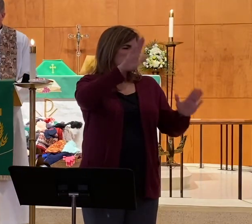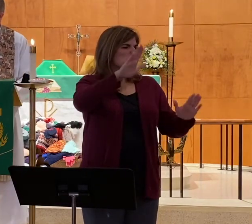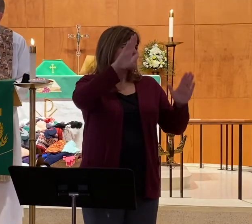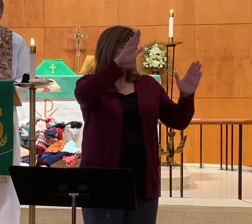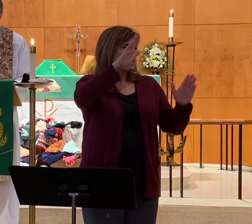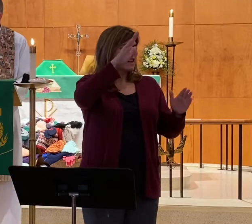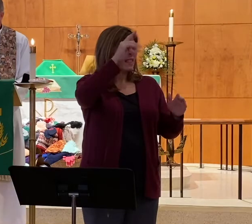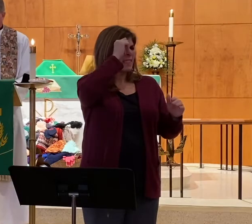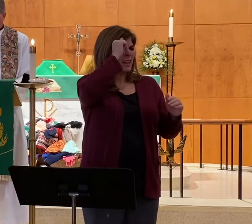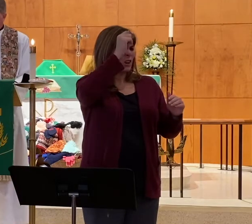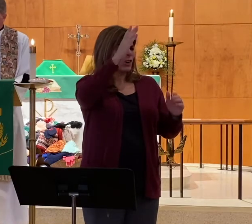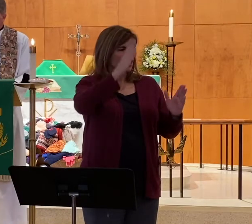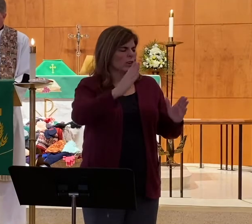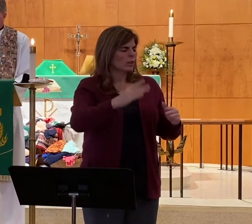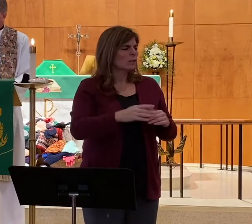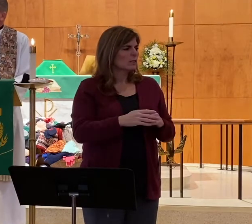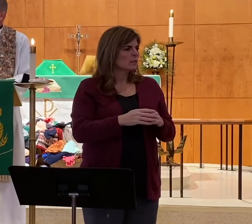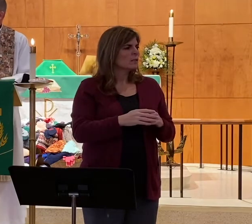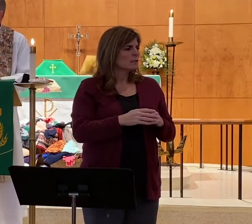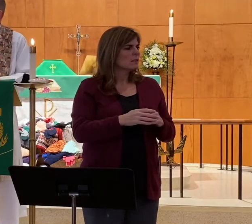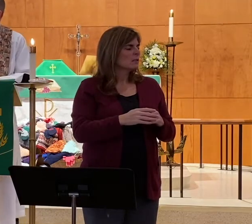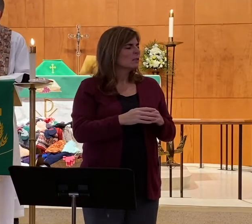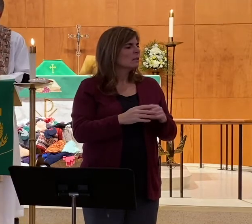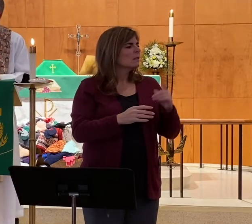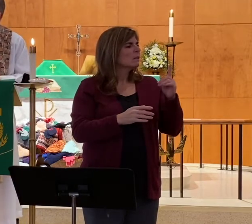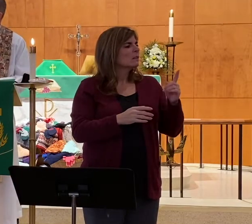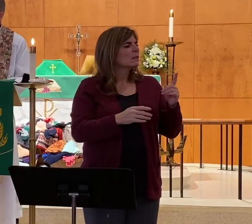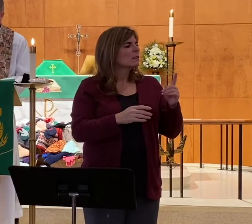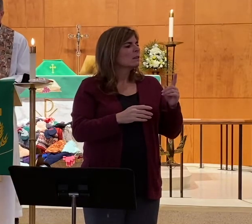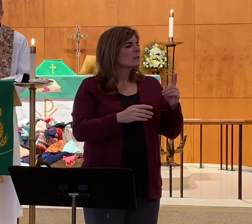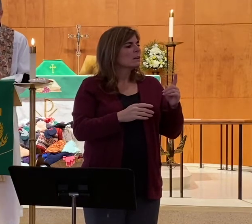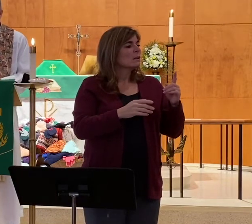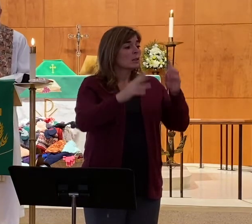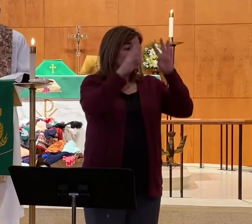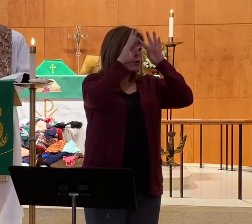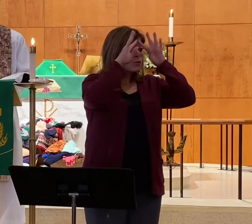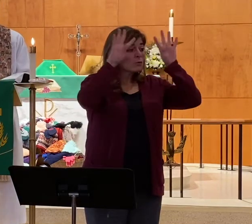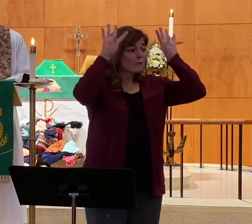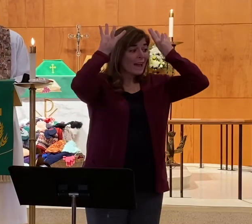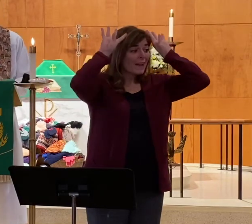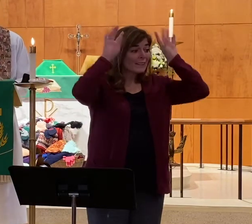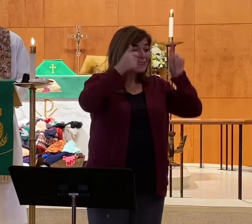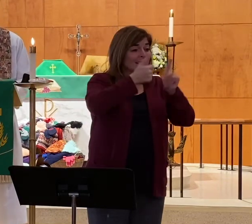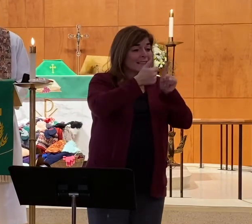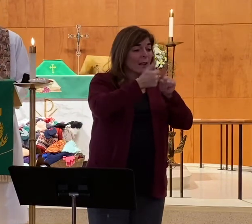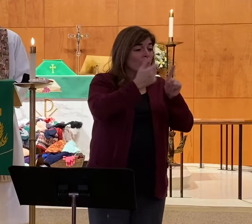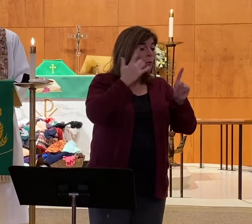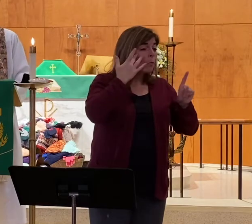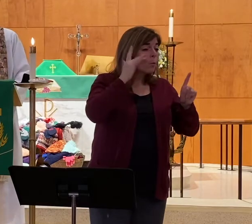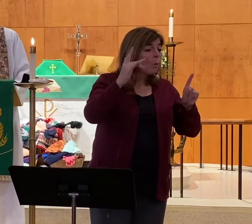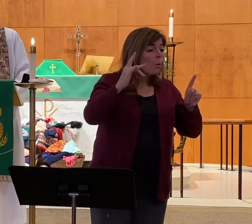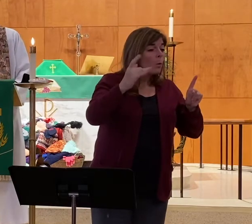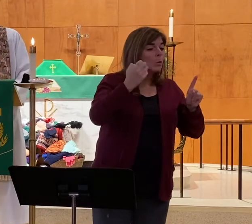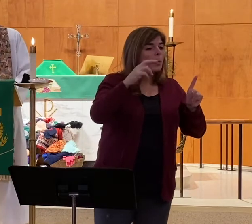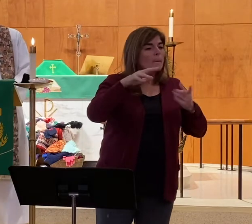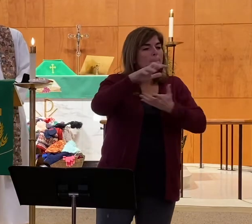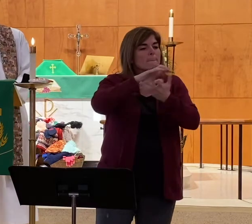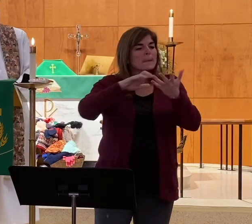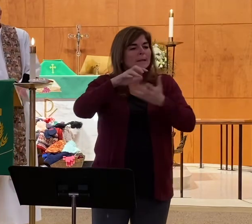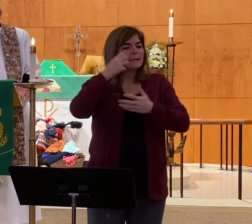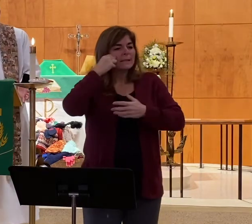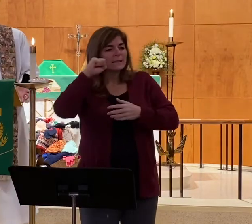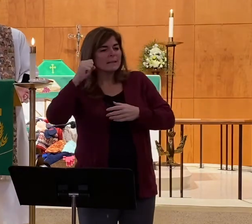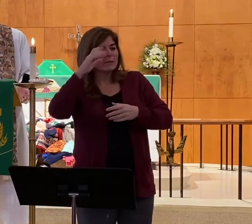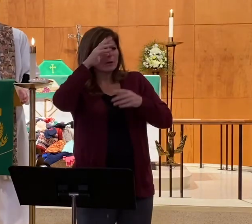to find a method for determining whether a crown was made of pure gold or mixed with silver. And for